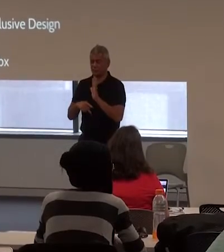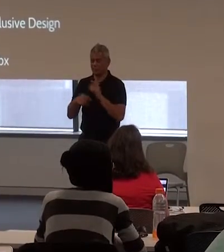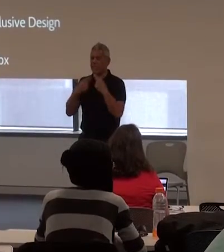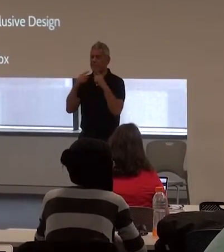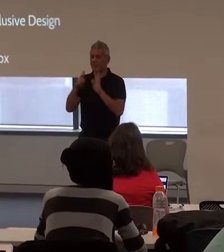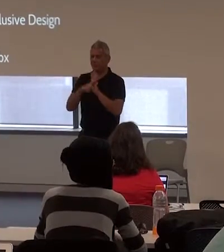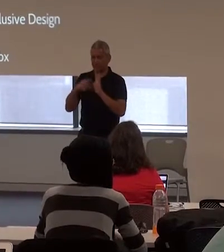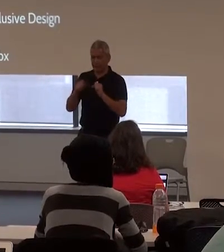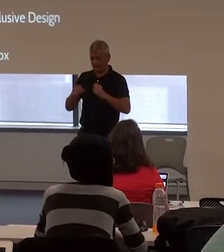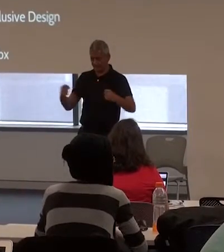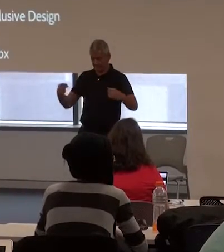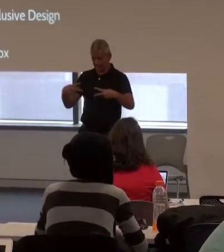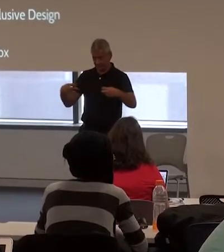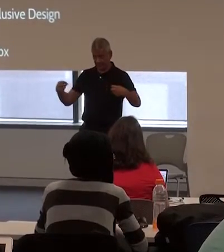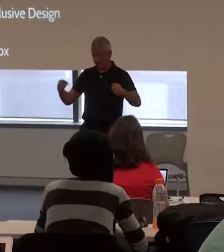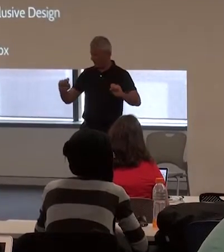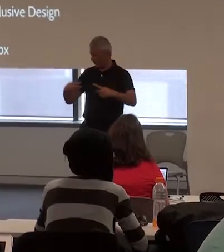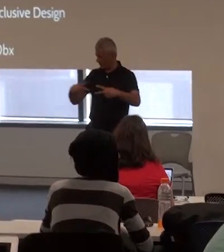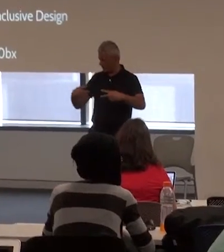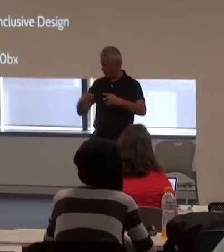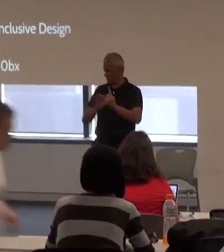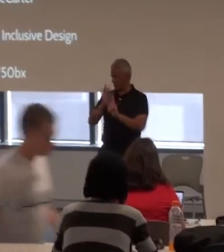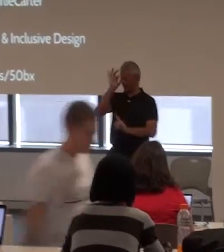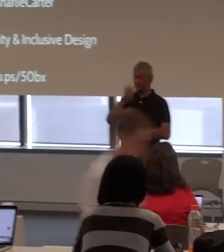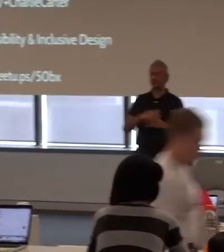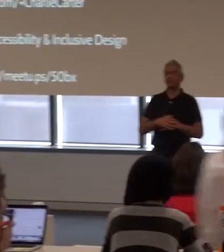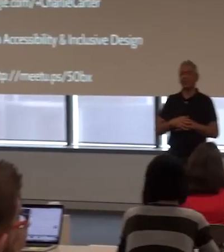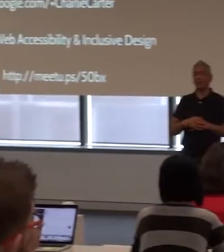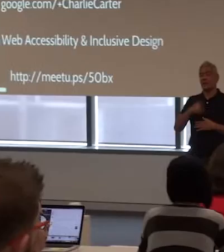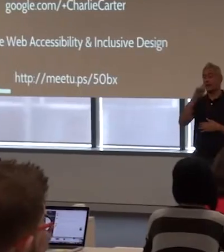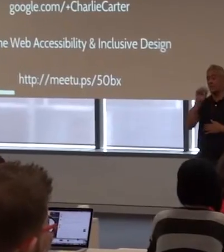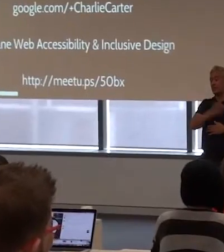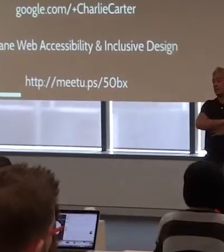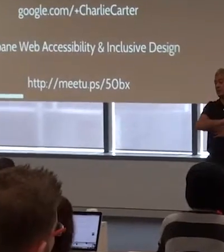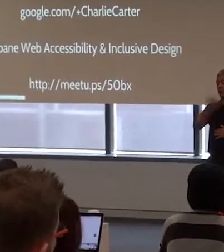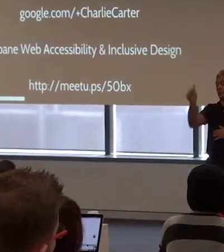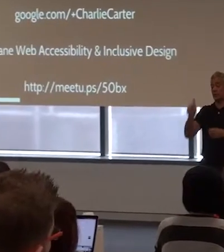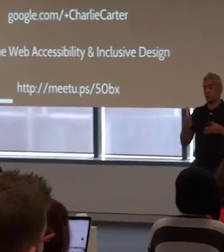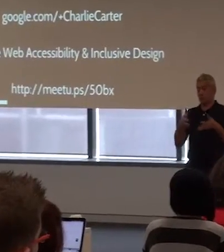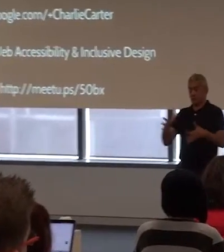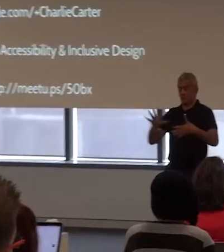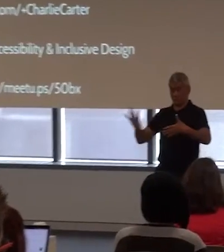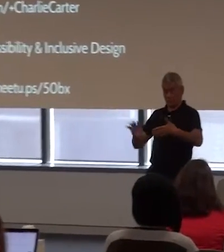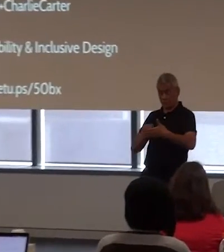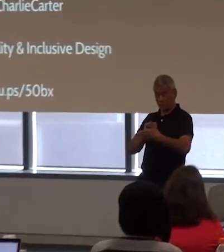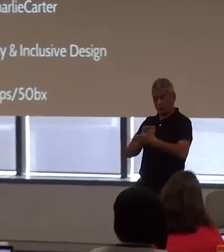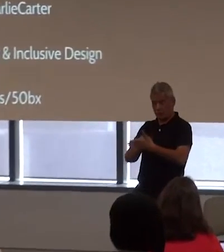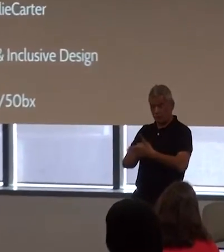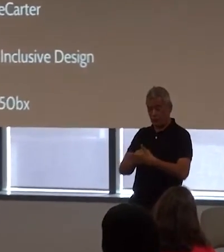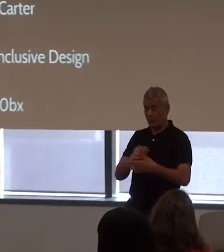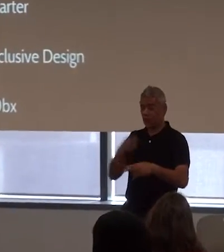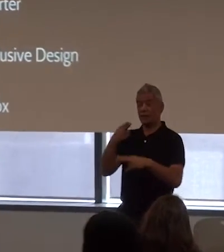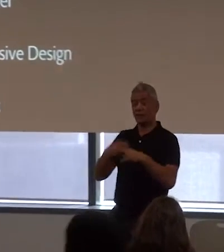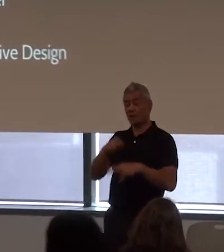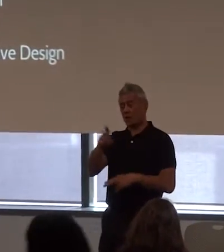now. There is, I didn't get to talk about it today, there's a wonderful working group called, well, the name of my talk, I made it easy for you to go and find.